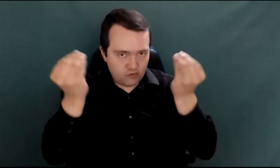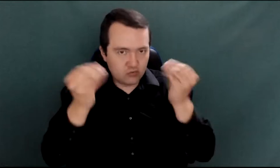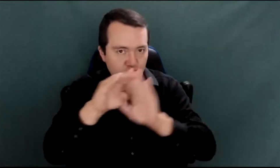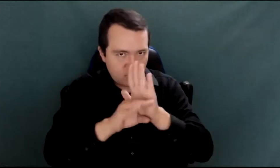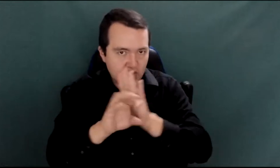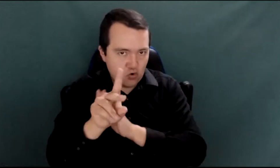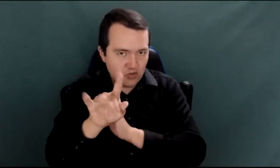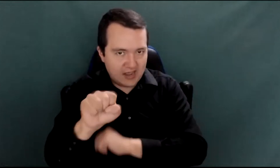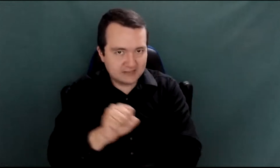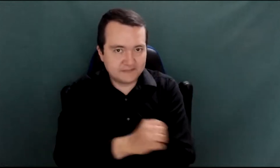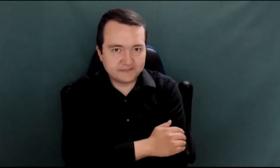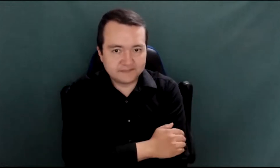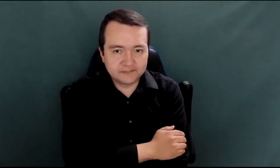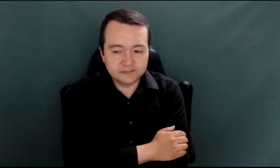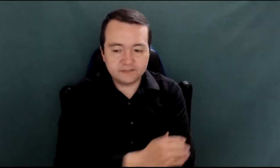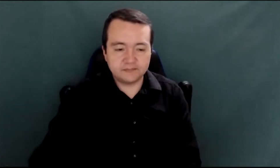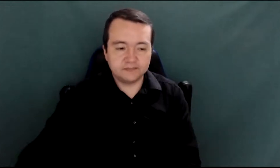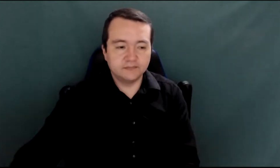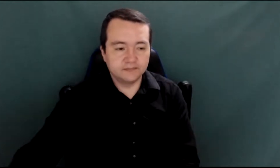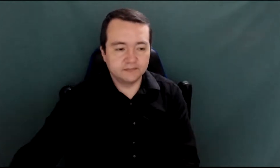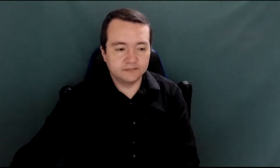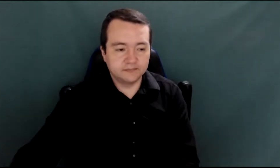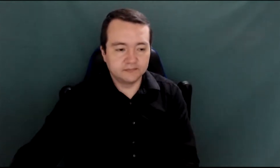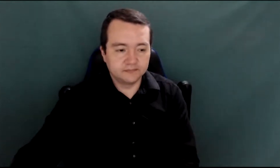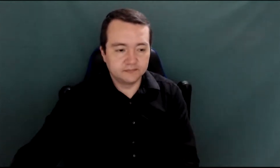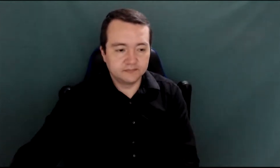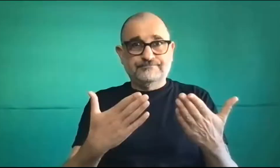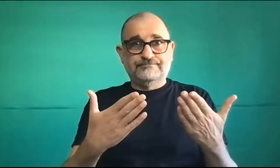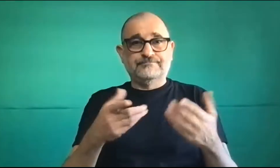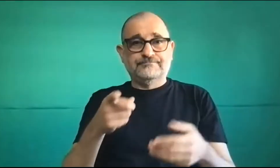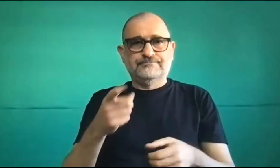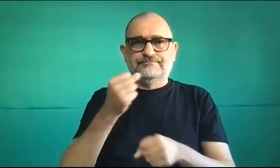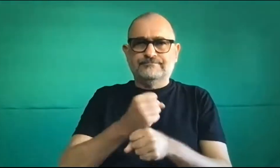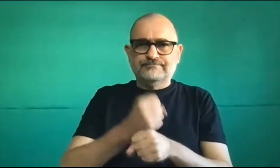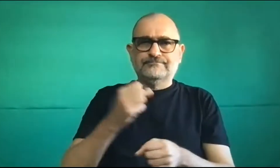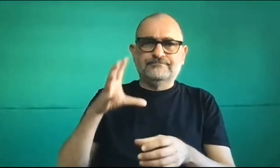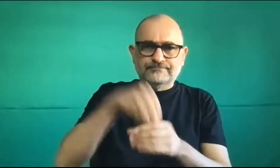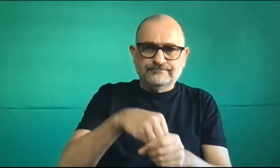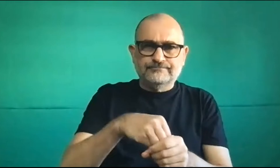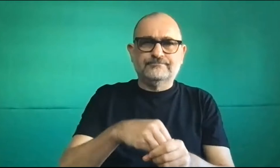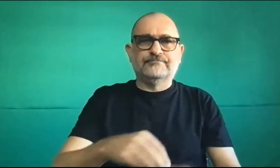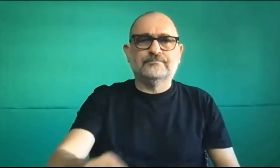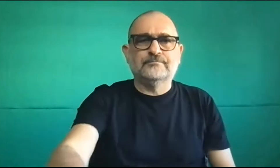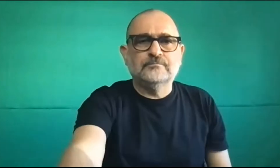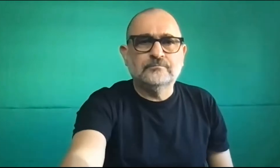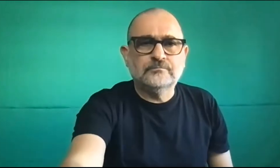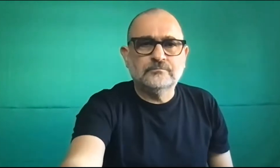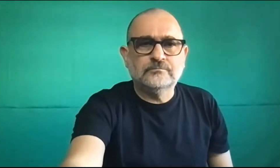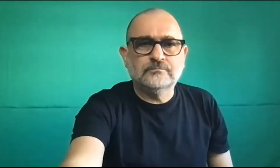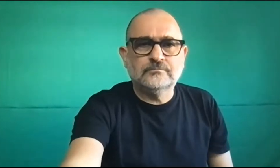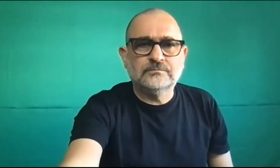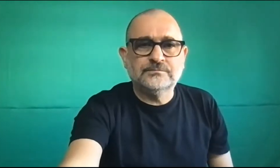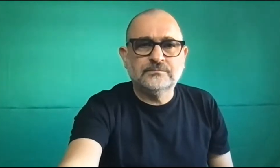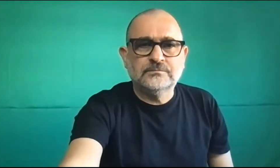in charge of the youth program. We also have Roberto Rosca with us, who is